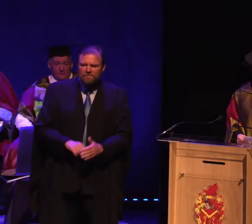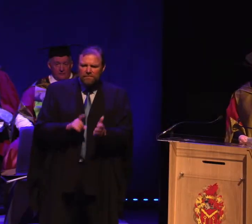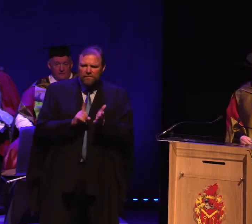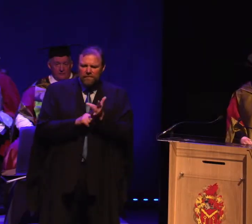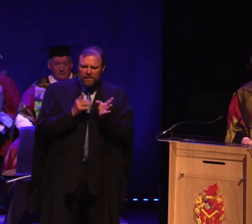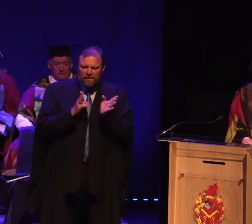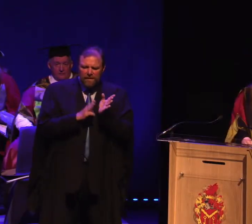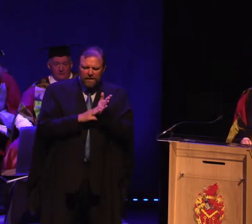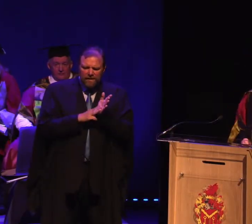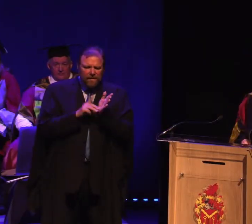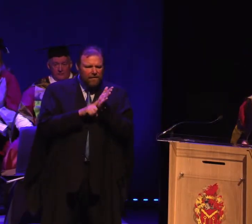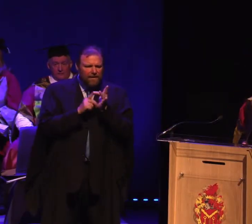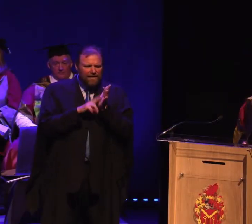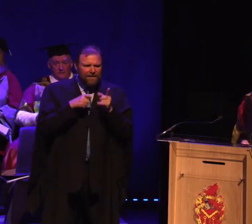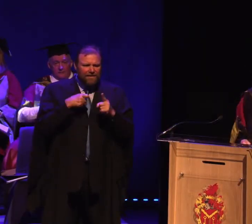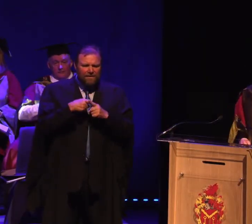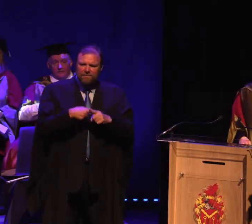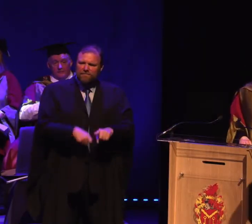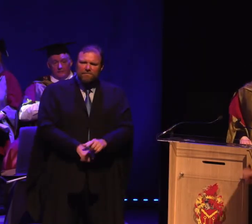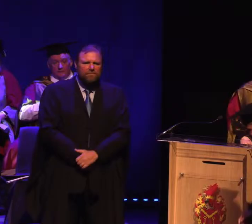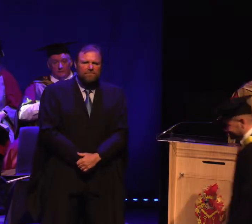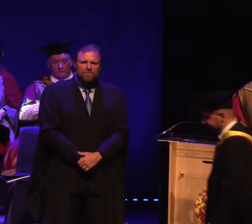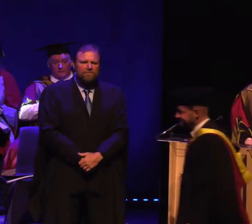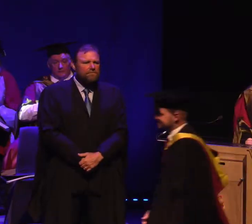Liam Andrew Lynch.